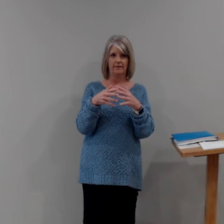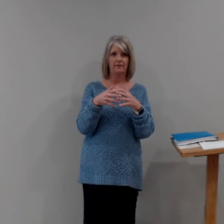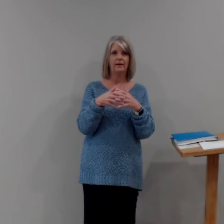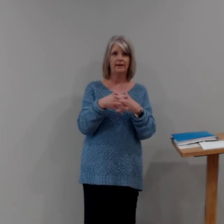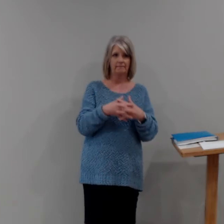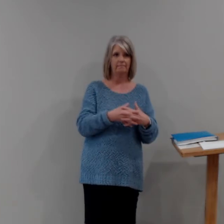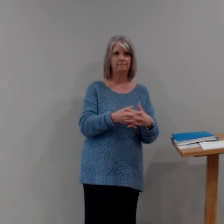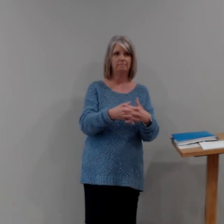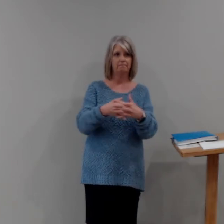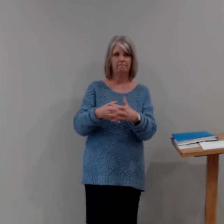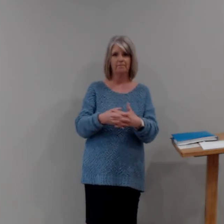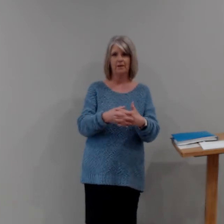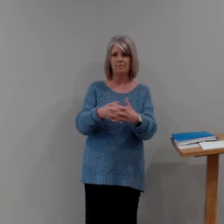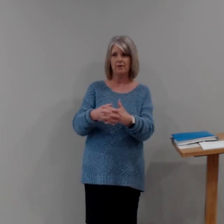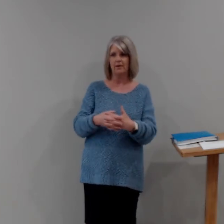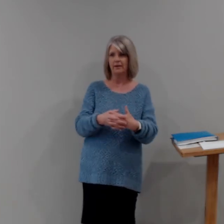Got it? America.